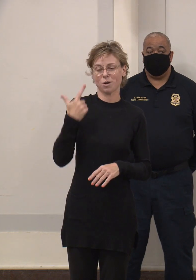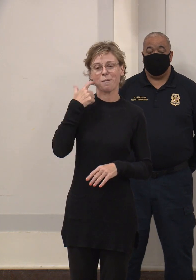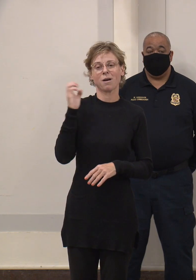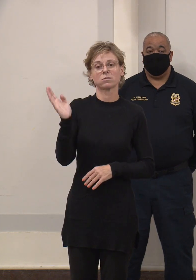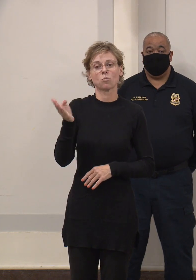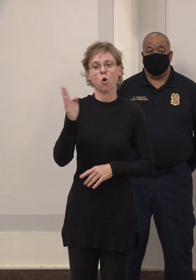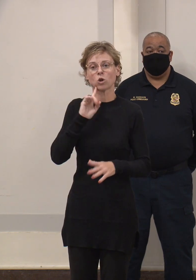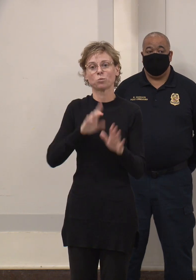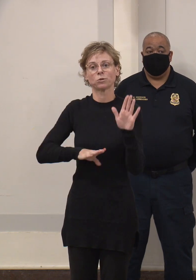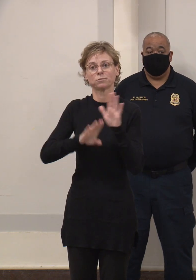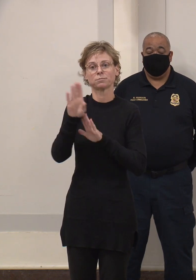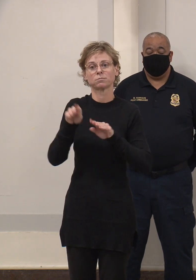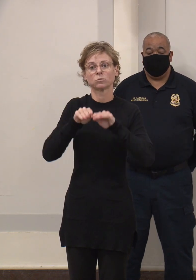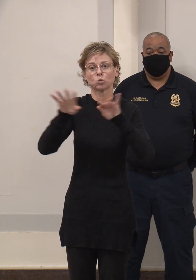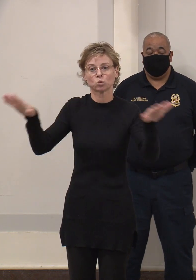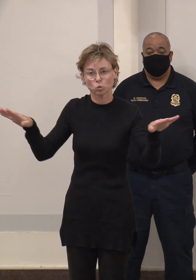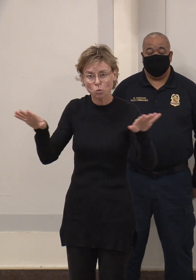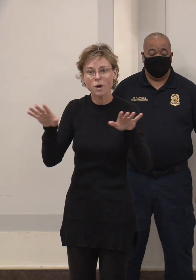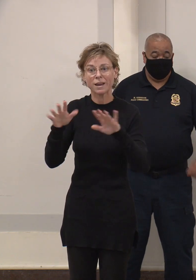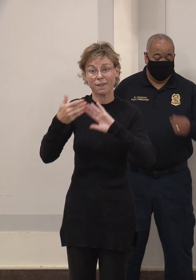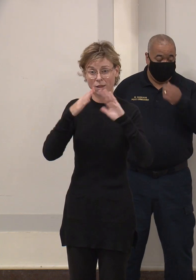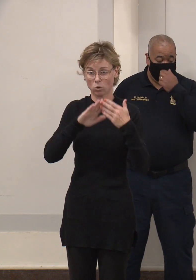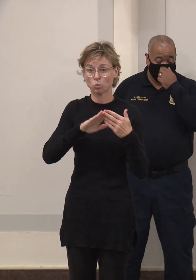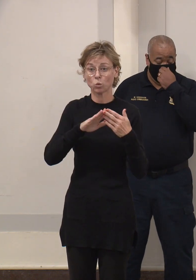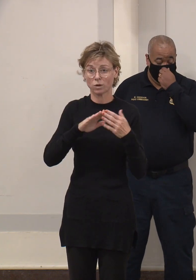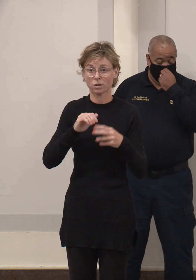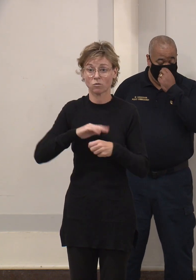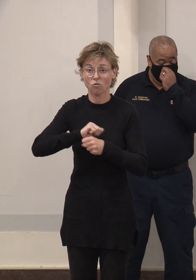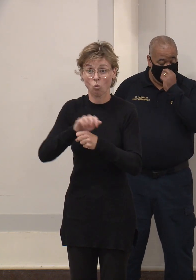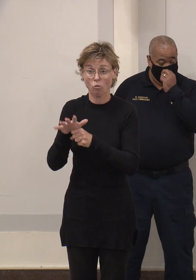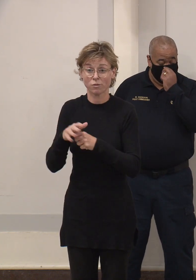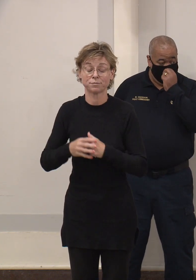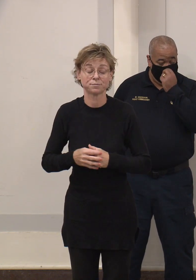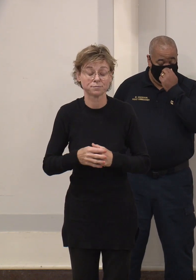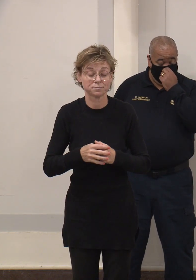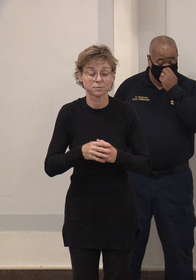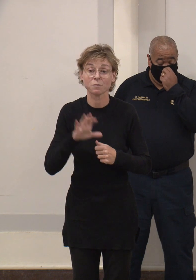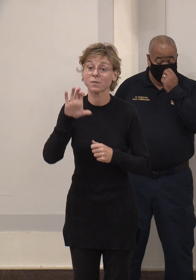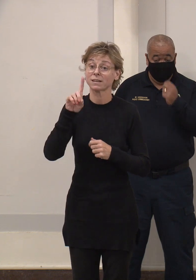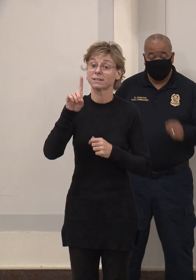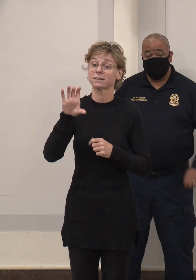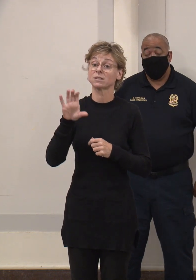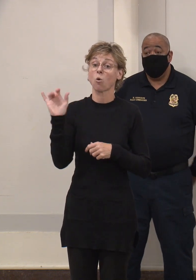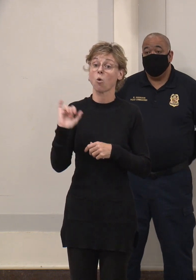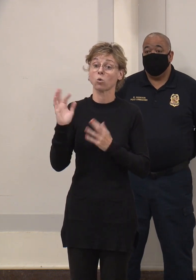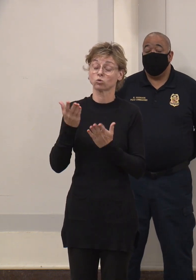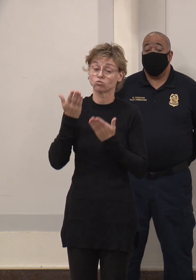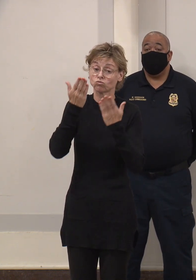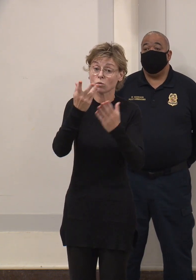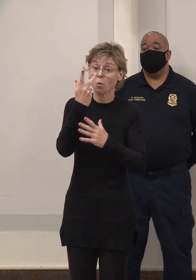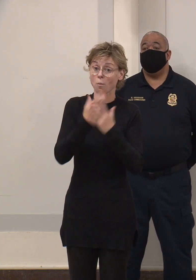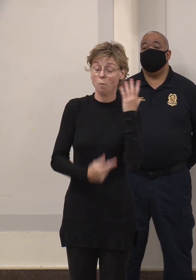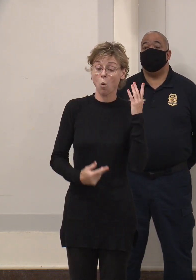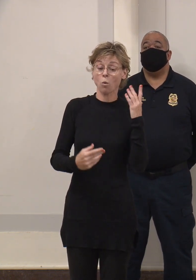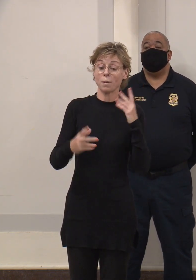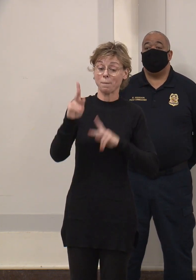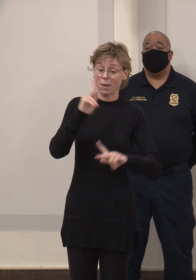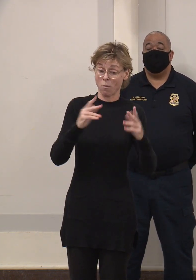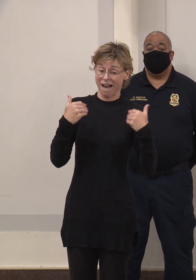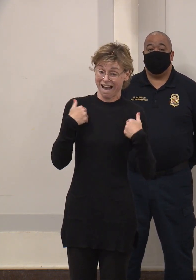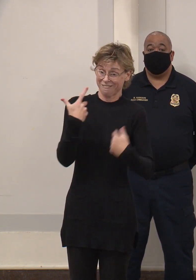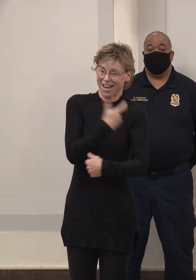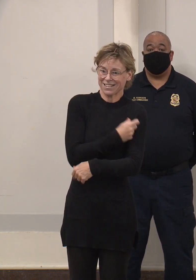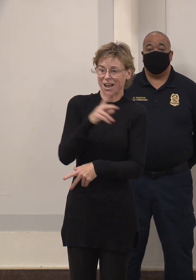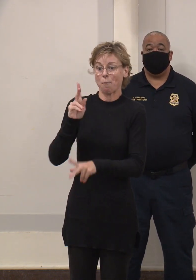substantial community transmission. The CDC also made formal recommendations that both vaccinated and unvaccinated